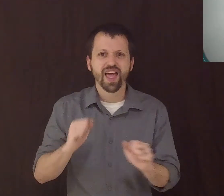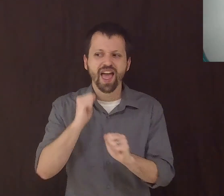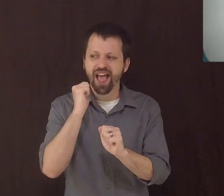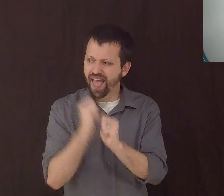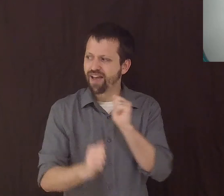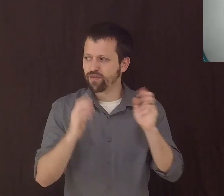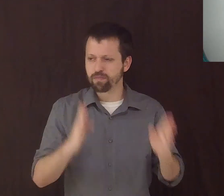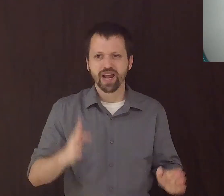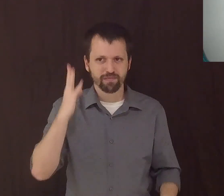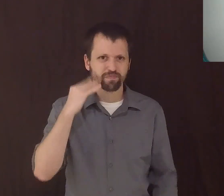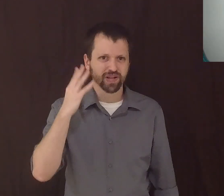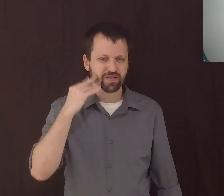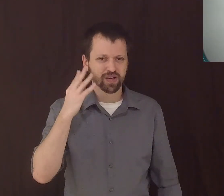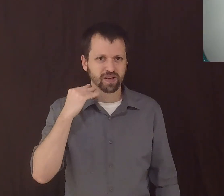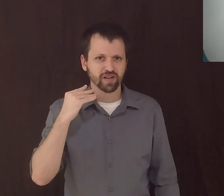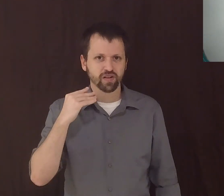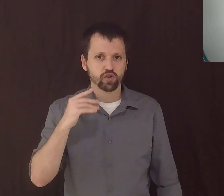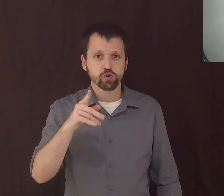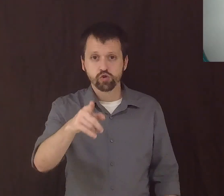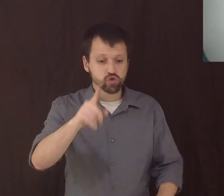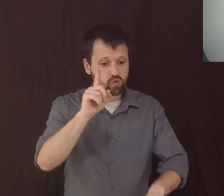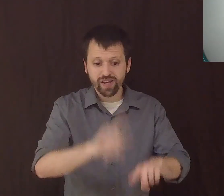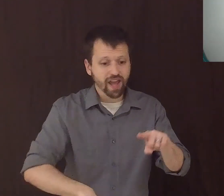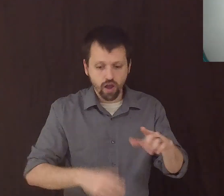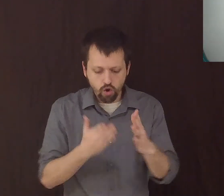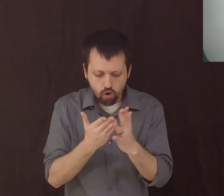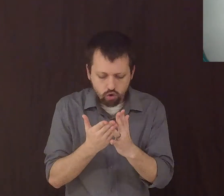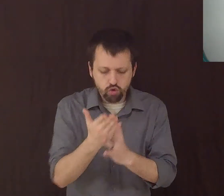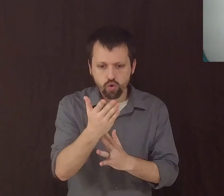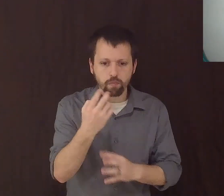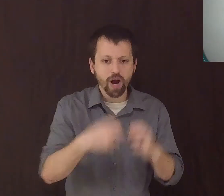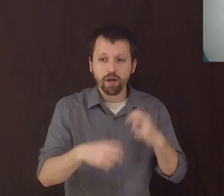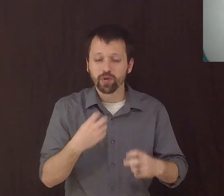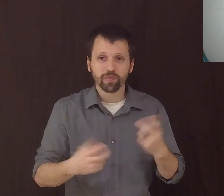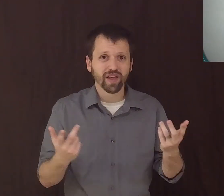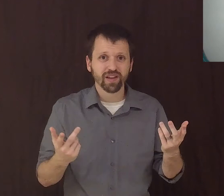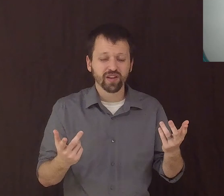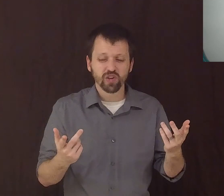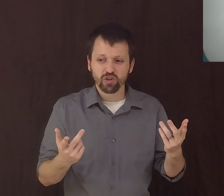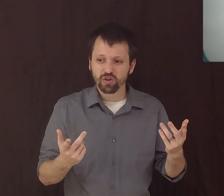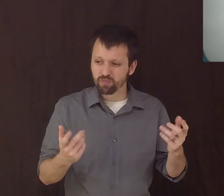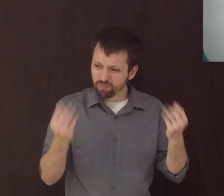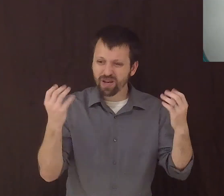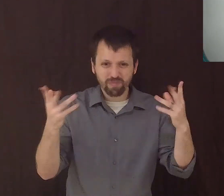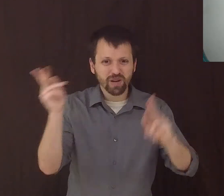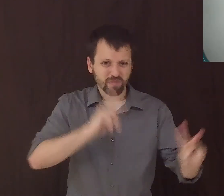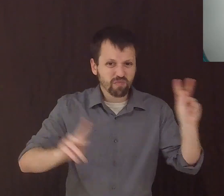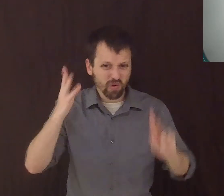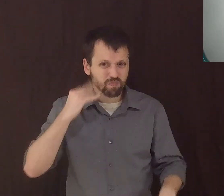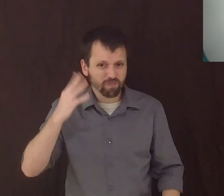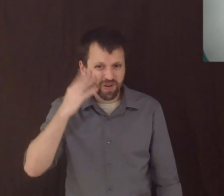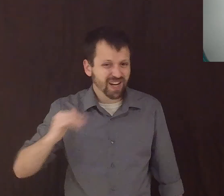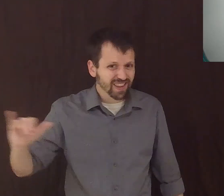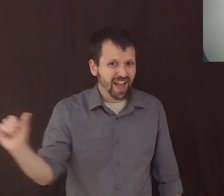these things, he says. These trials, he says, there's no trial you can go through that isn't just common to humanity. Okay,